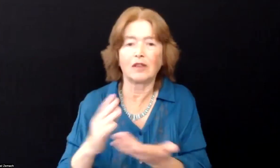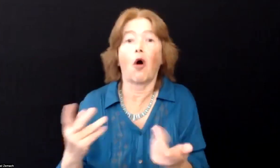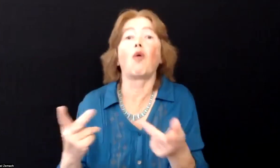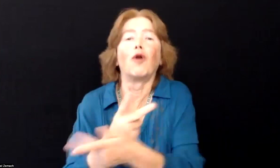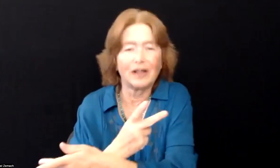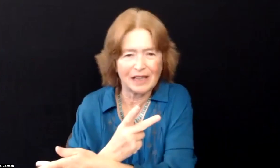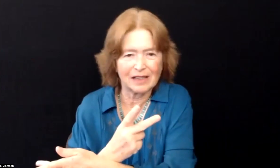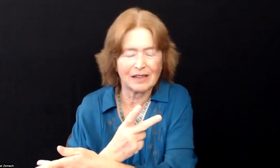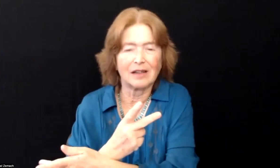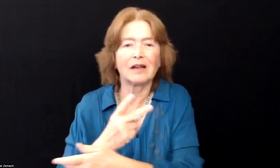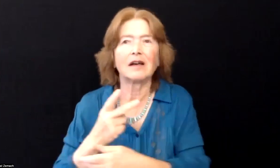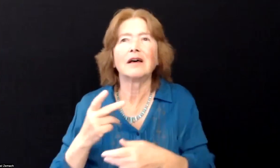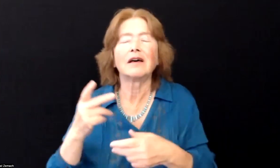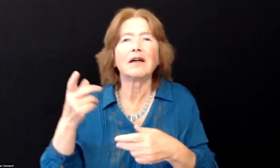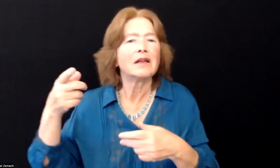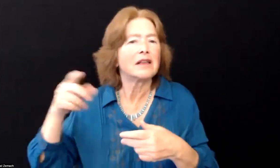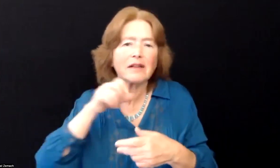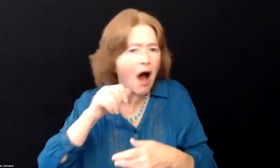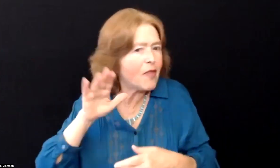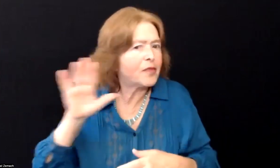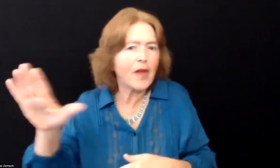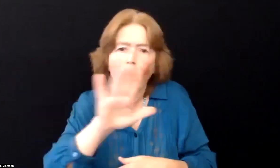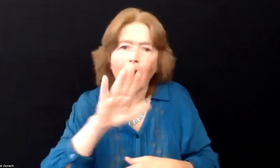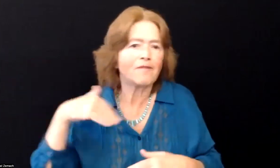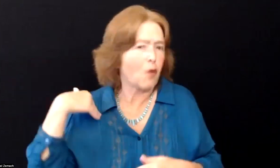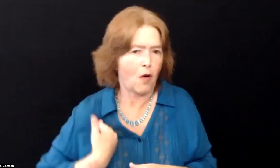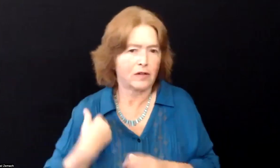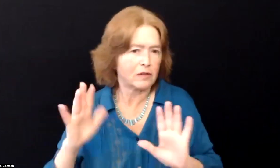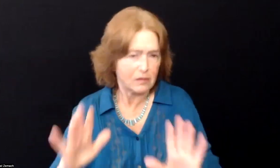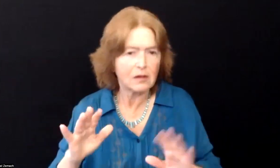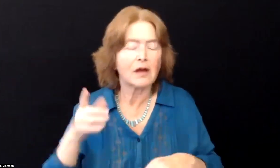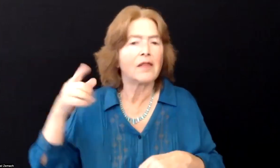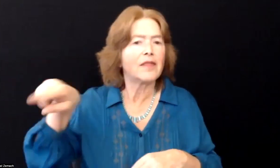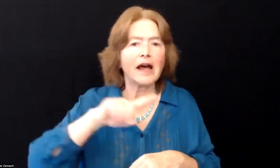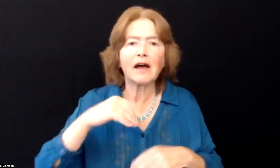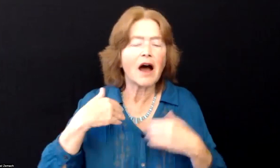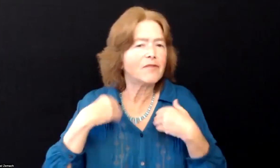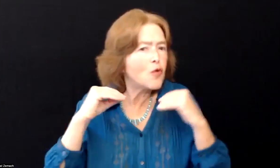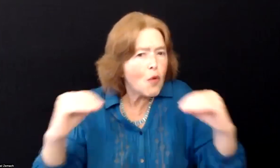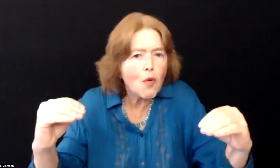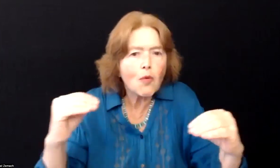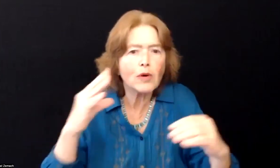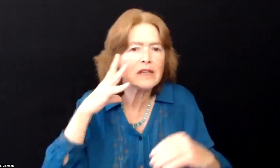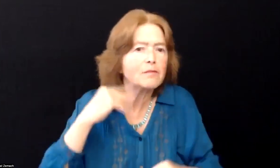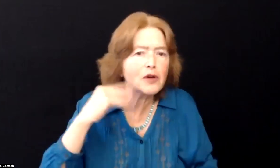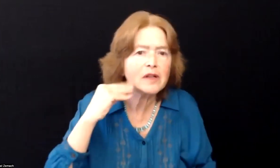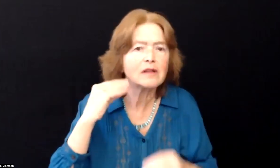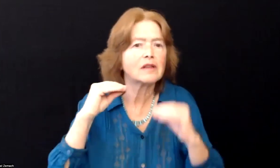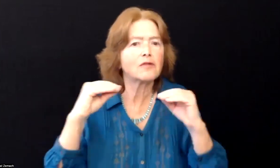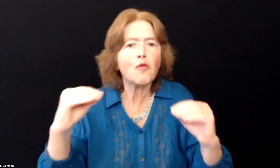I think there are a lot of school systems that are terrible, and it's not really their fault. They don't